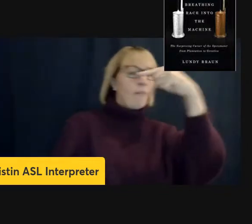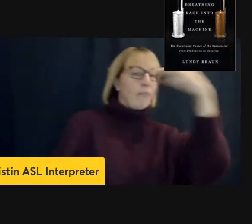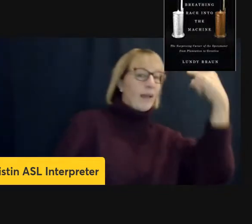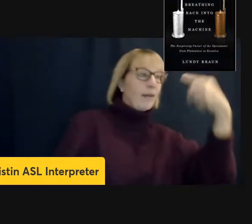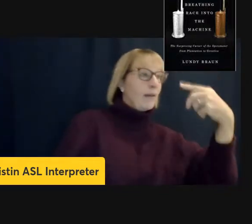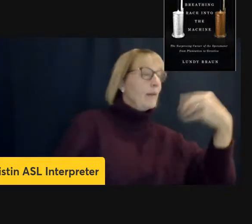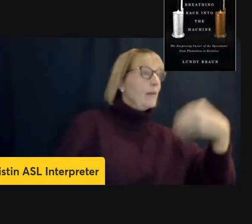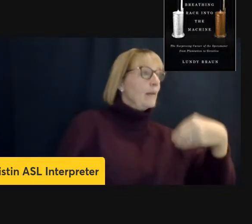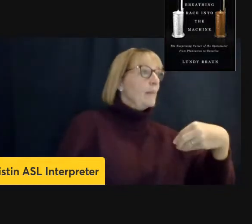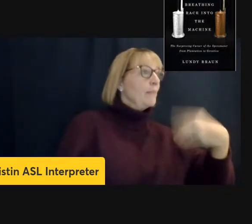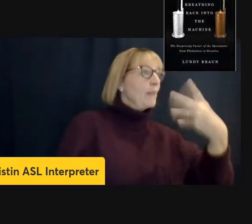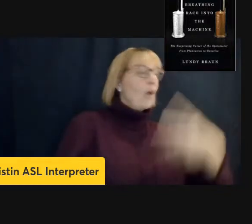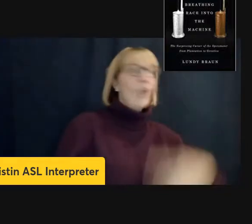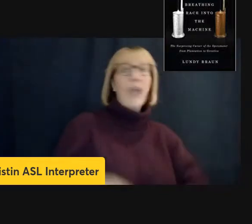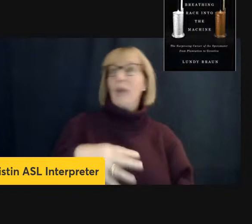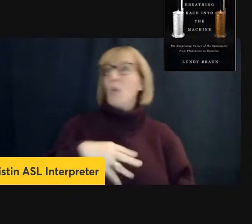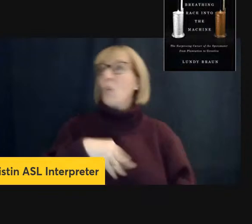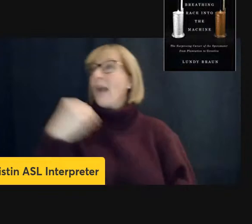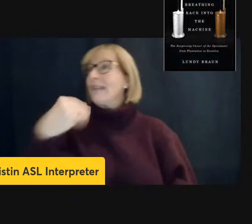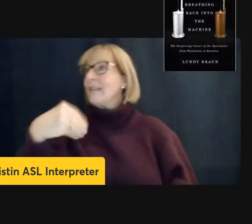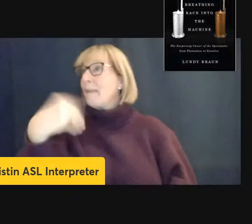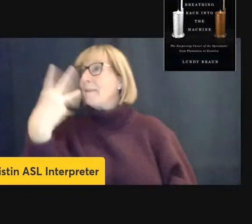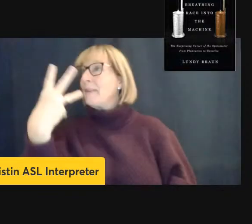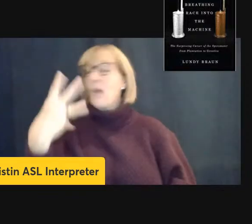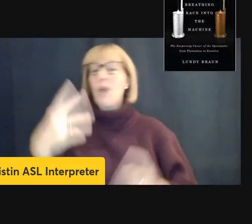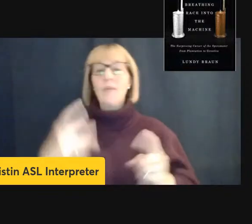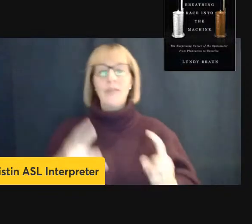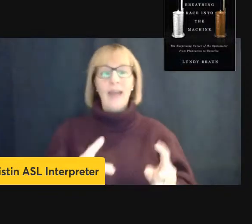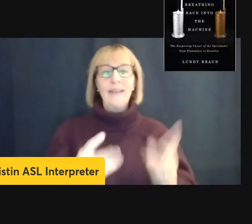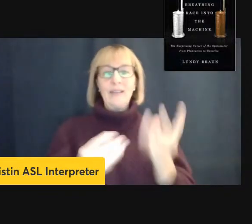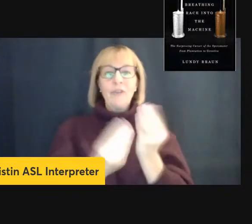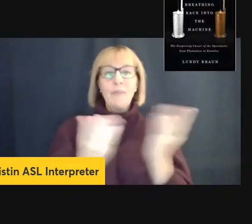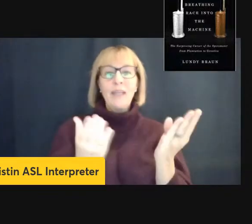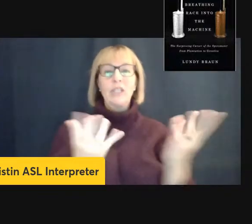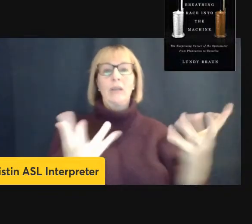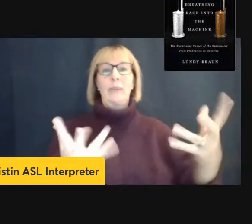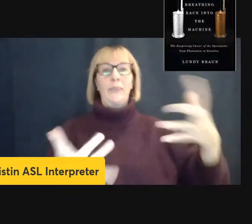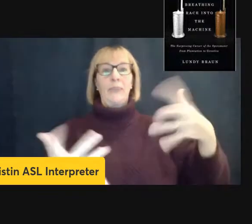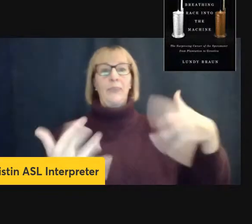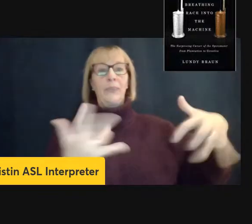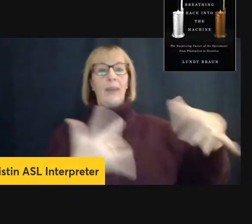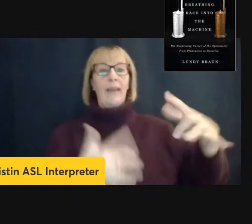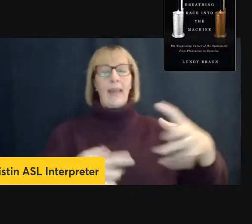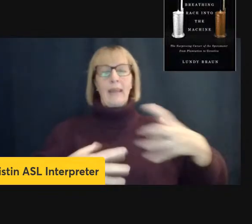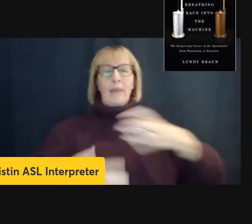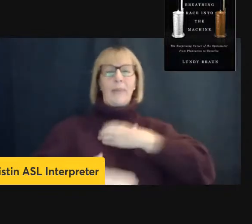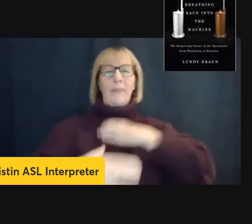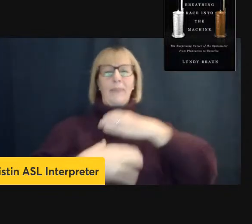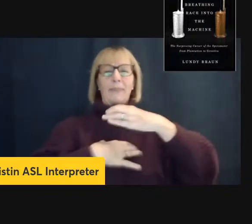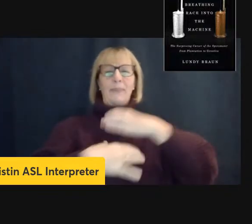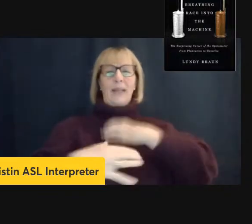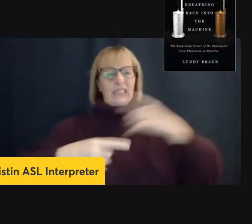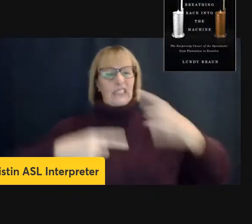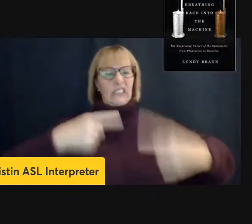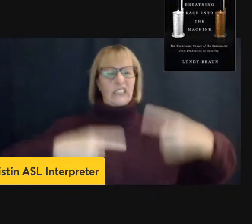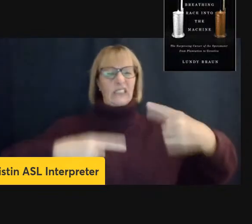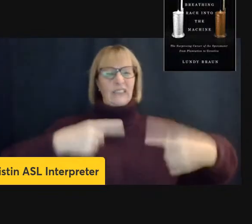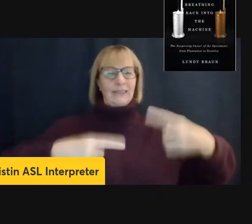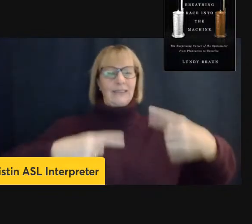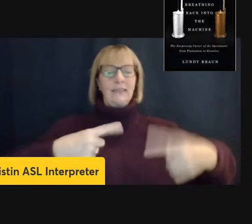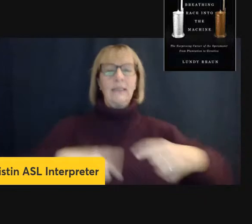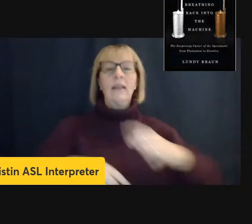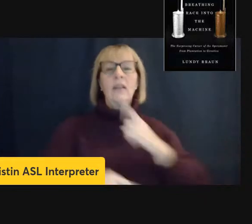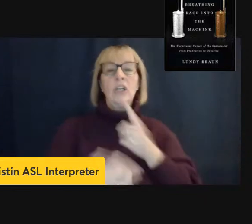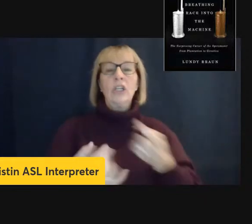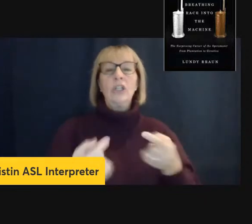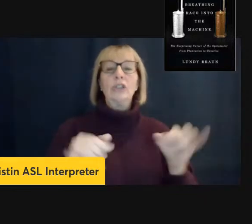people was circulating widely. It was marshaled in hotly contested societal debates over